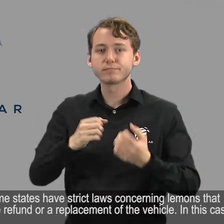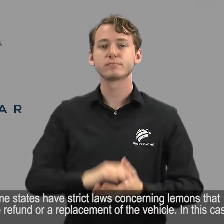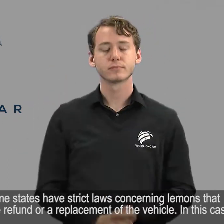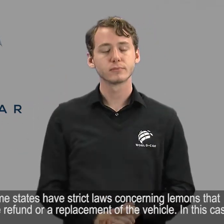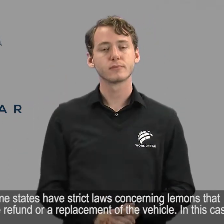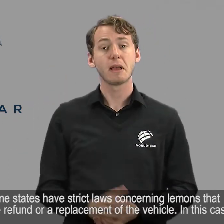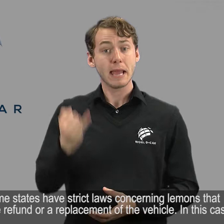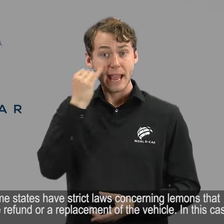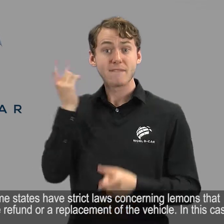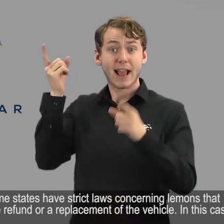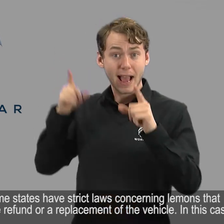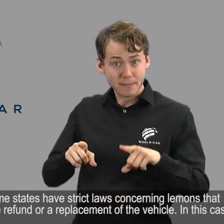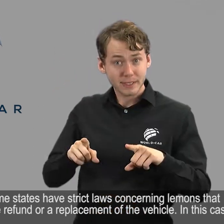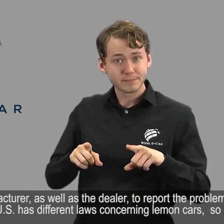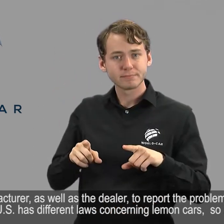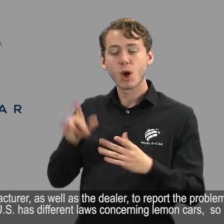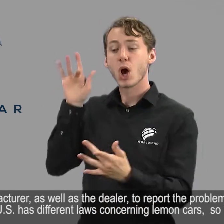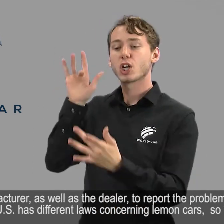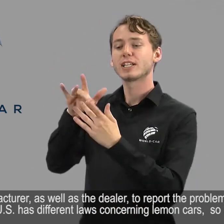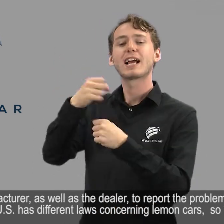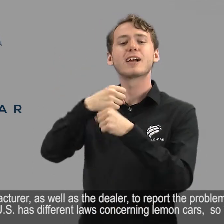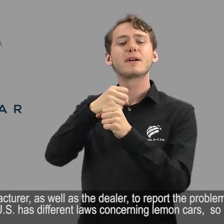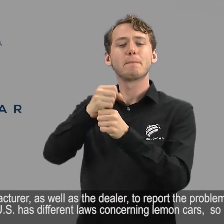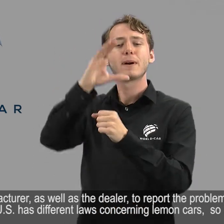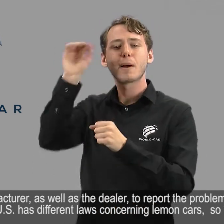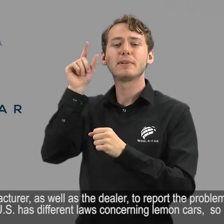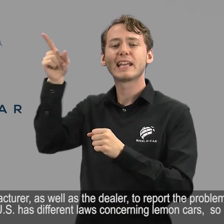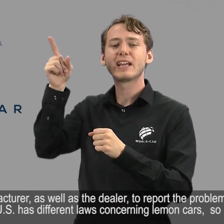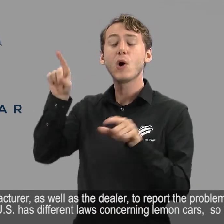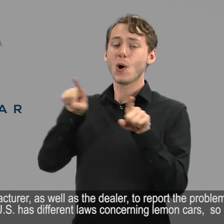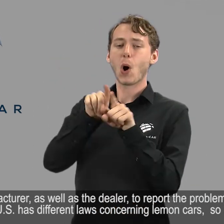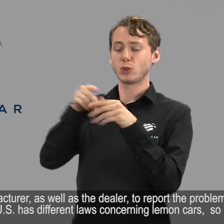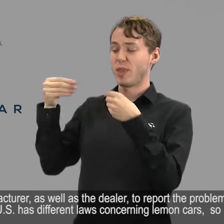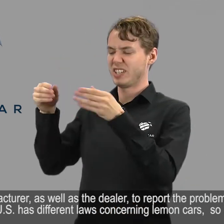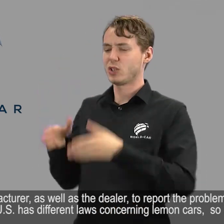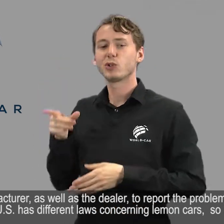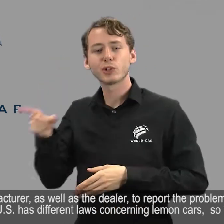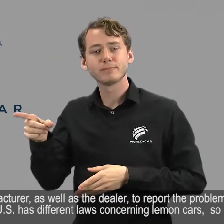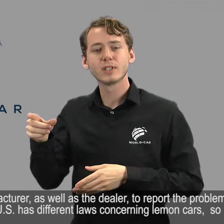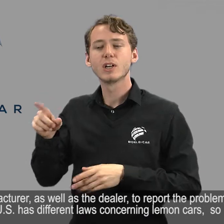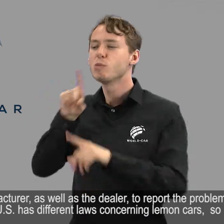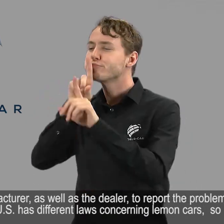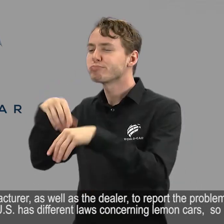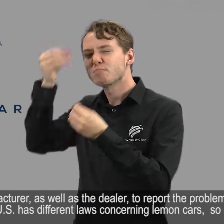In this case, contact the manufacturer as well as the dealer to report the problem.